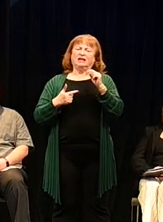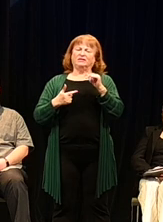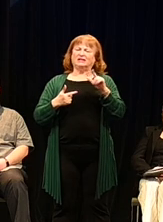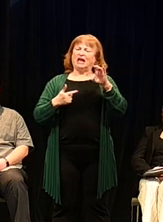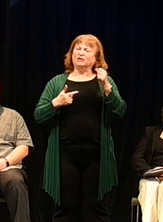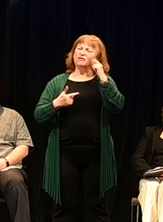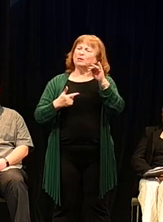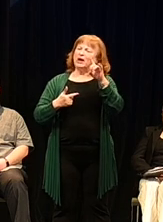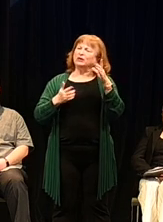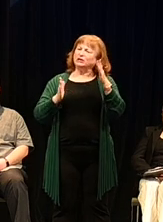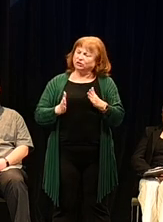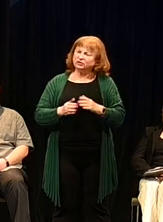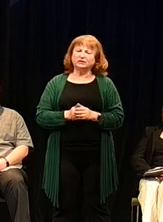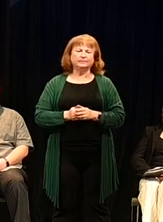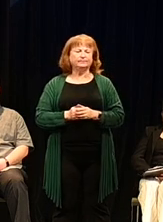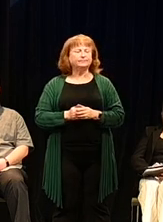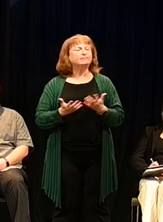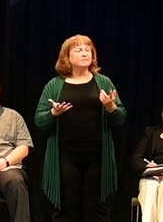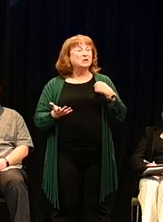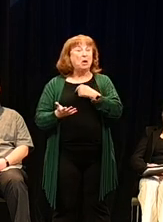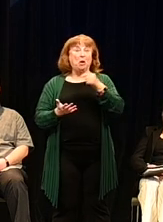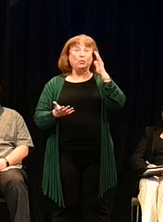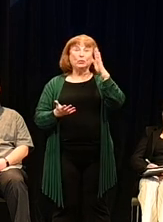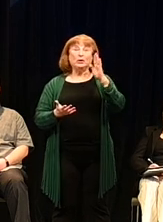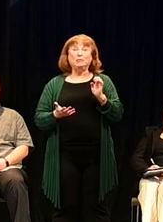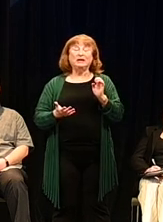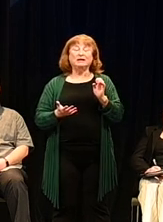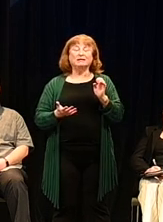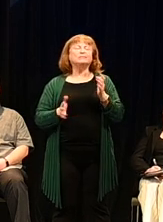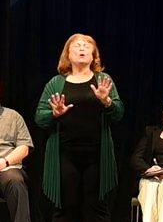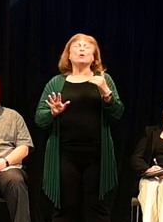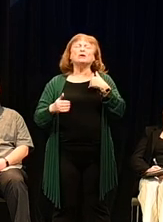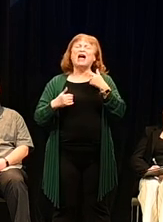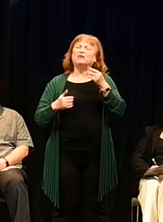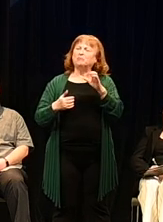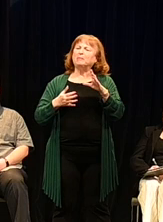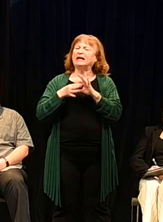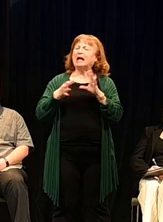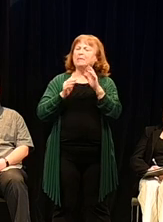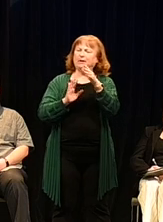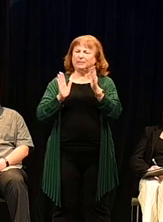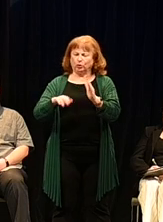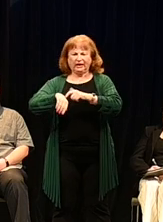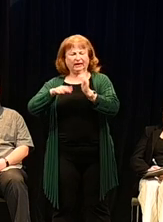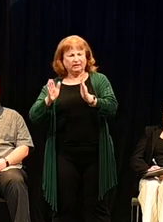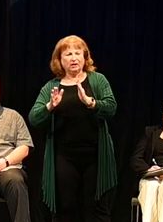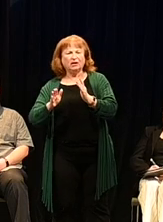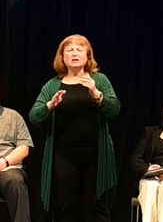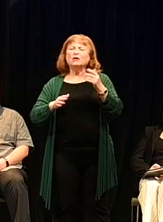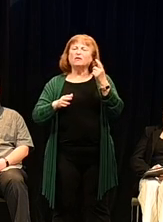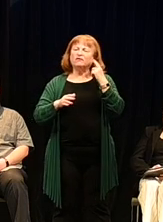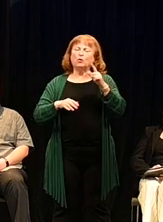lifestyles for Marylanders. So we will be having a public comment period for the Longevity